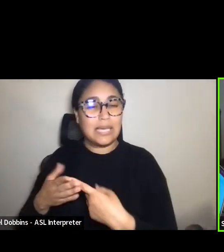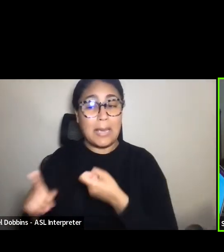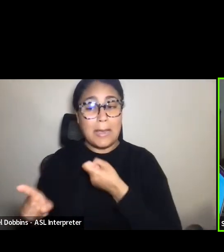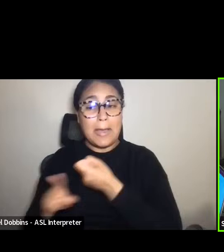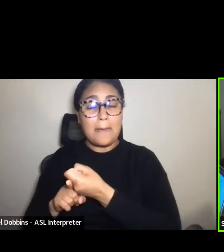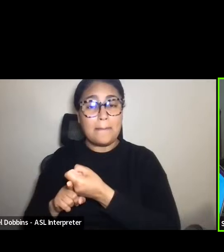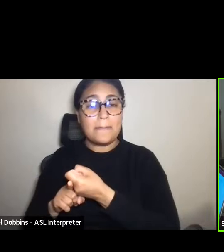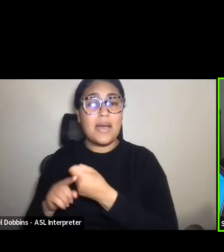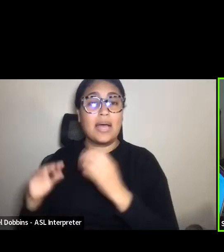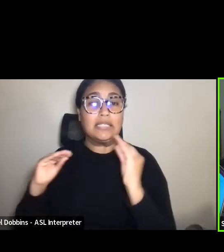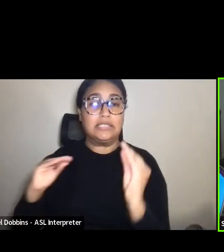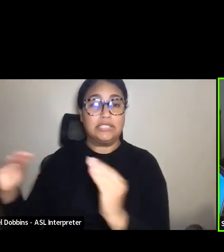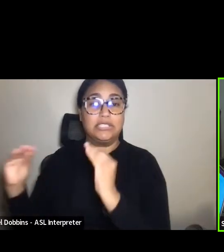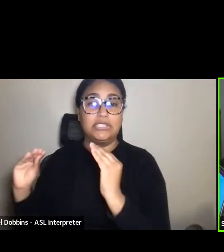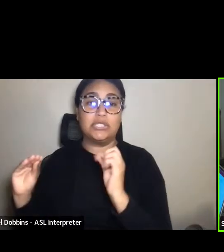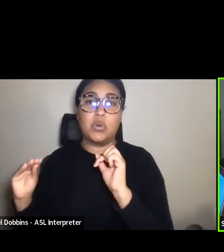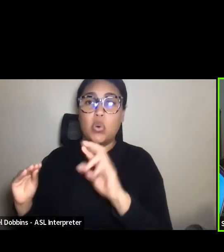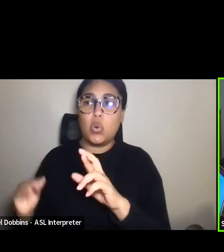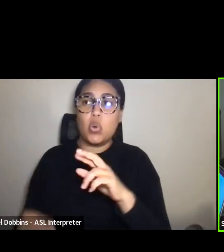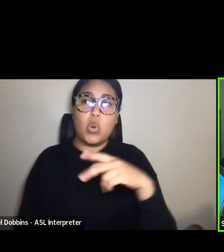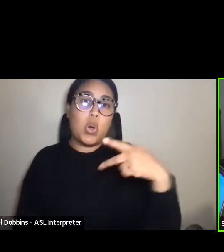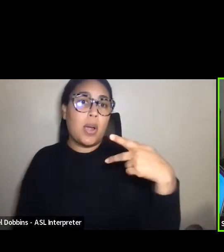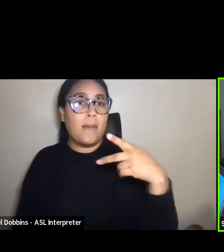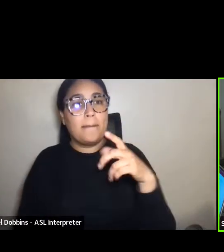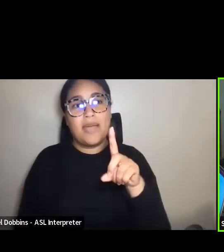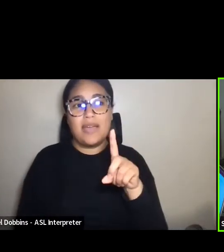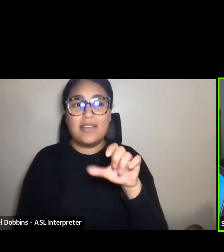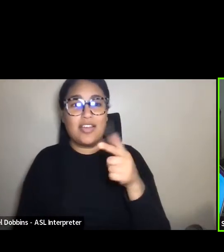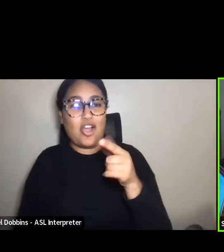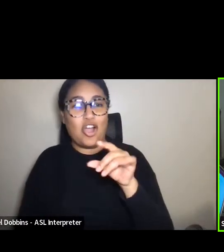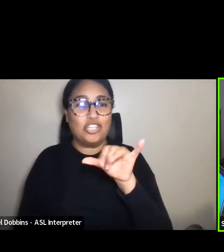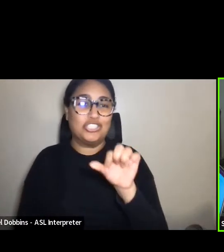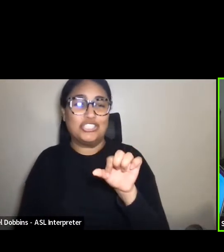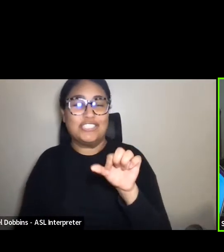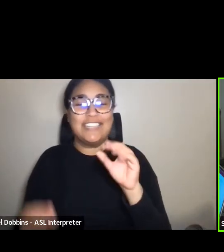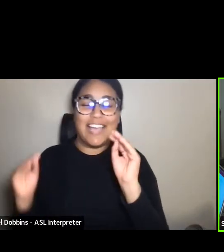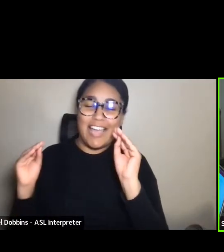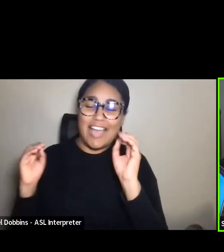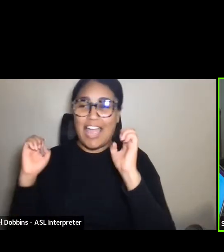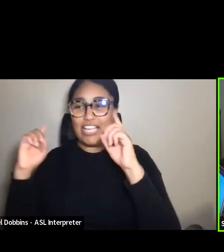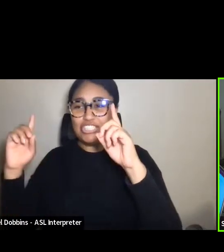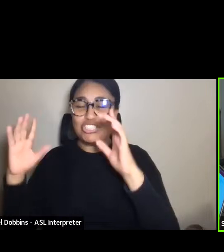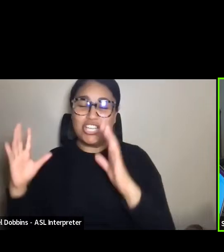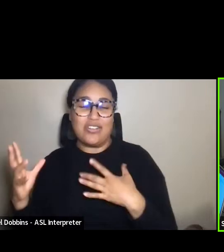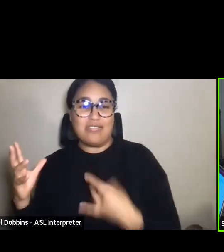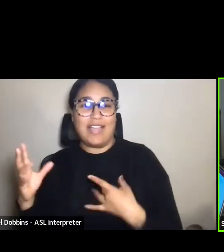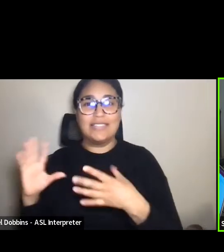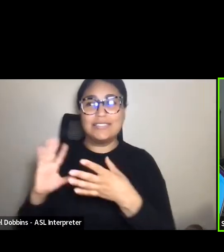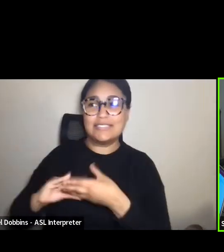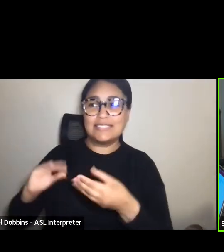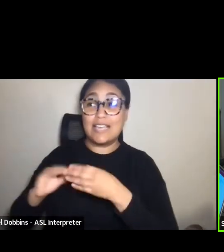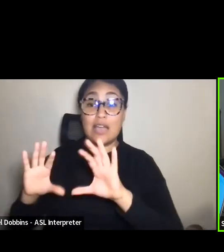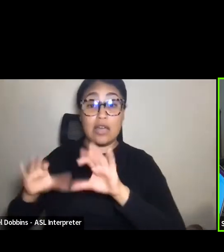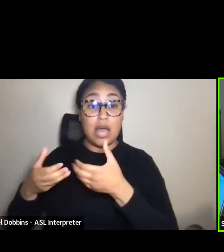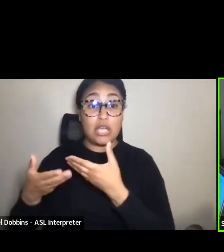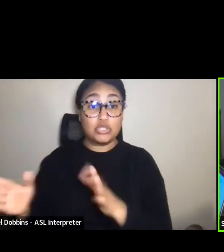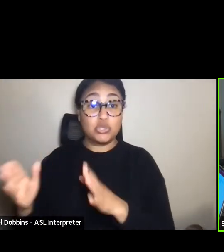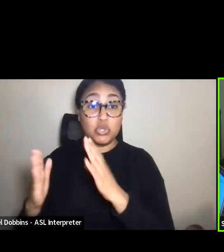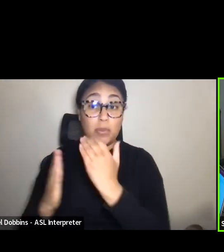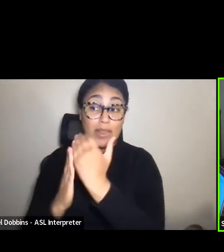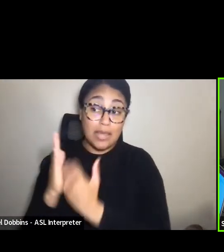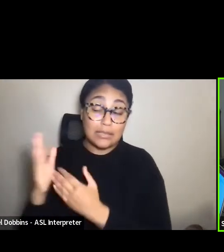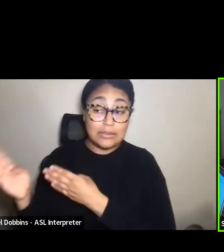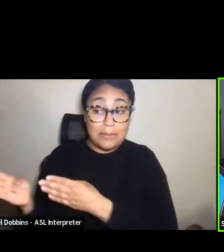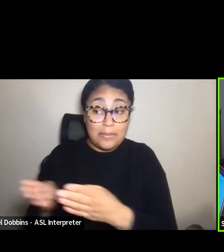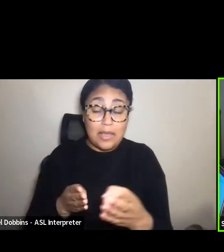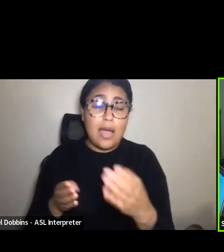the pedagogy, as you guys, as the educators like to say, and classroom lesson plans. I mean, it seems like there's a lot